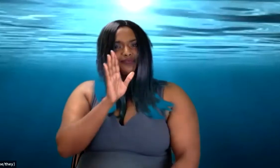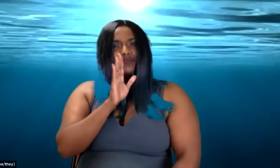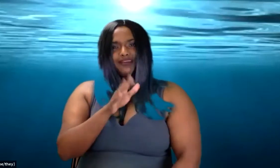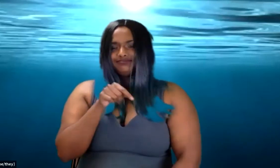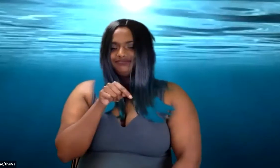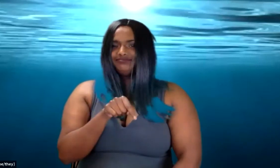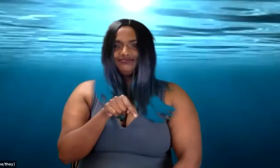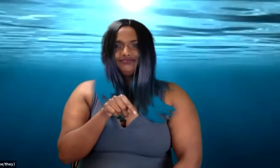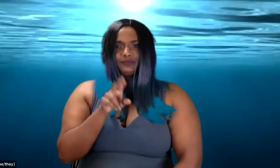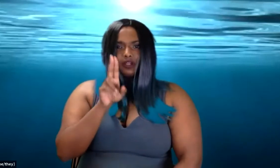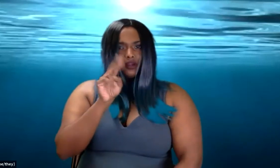This is how you will be.